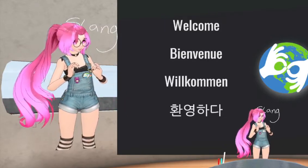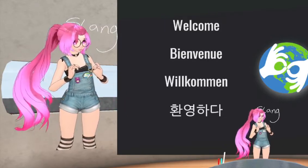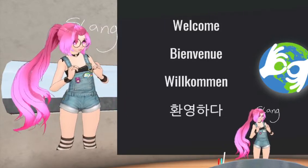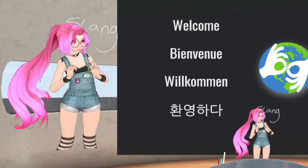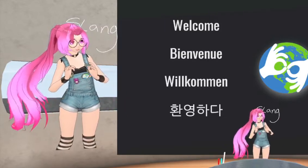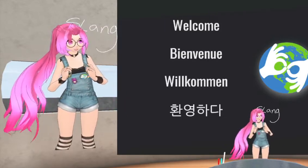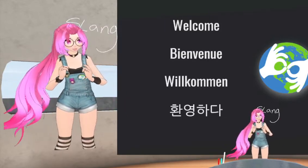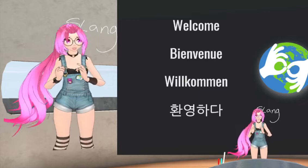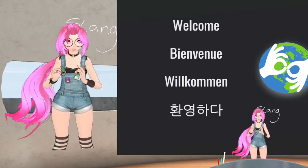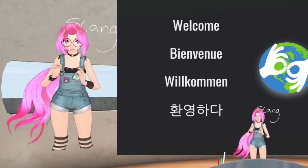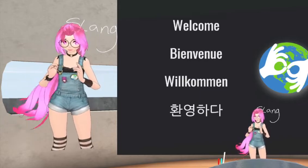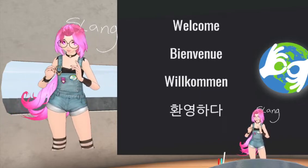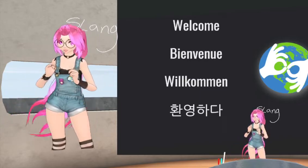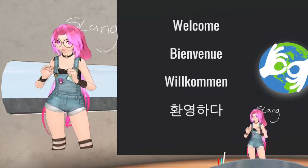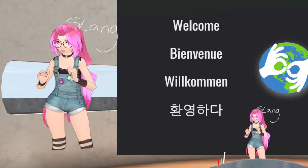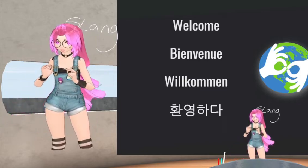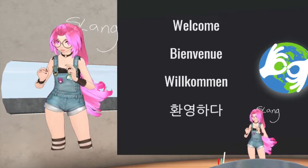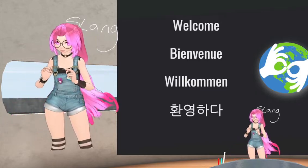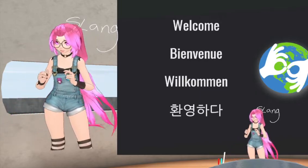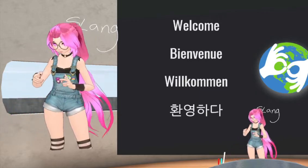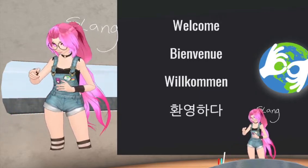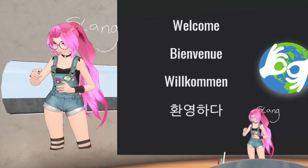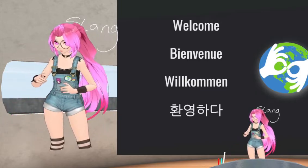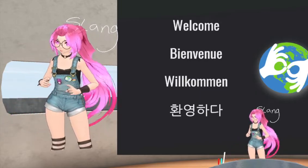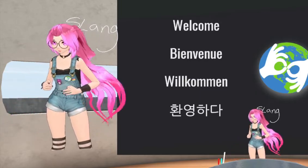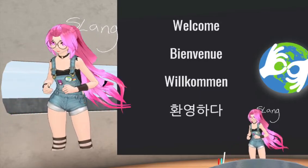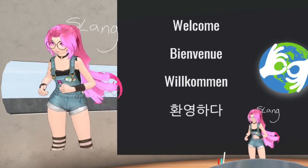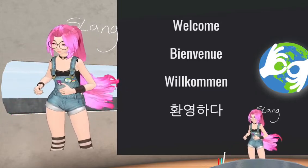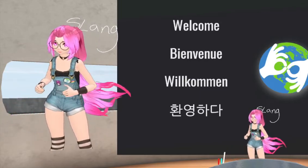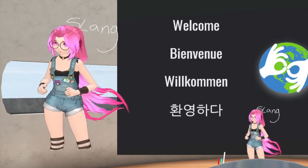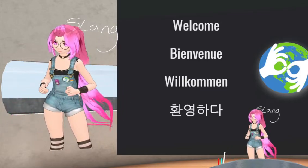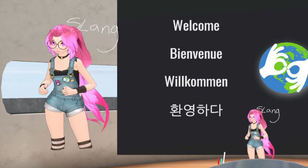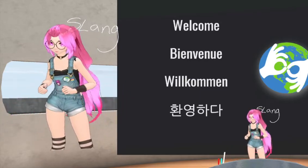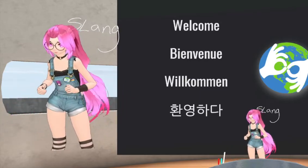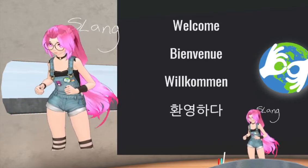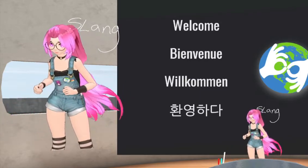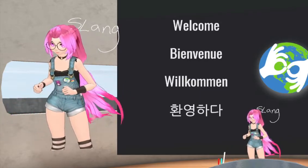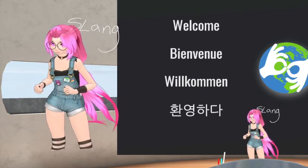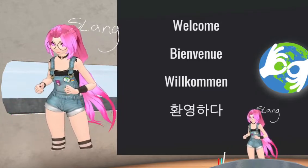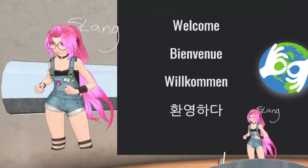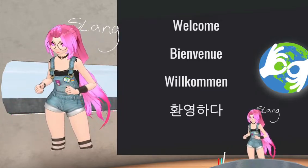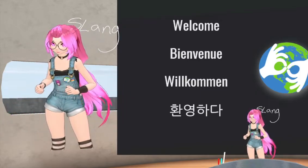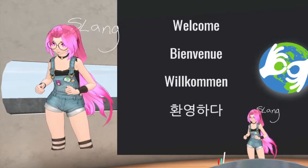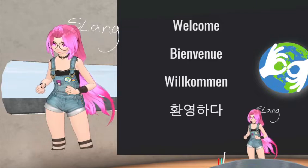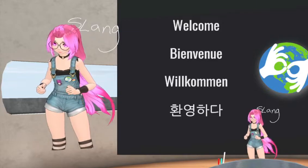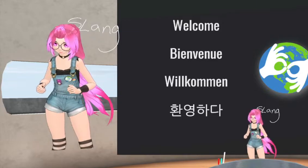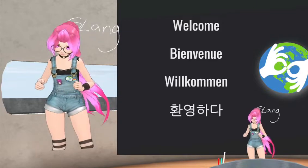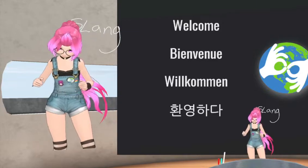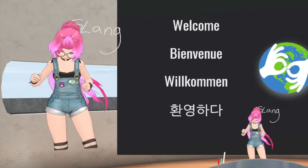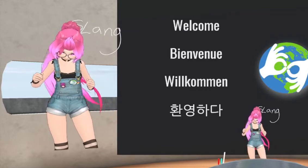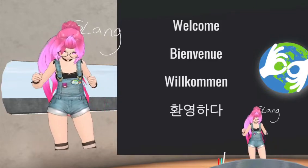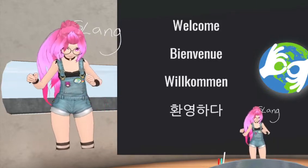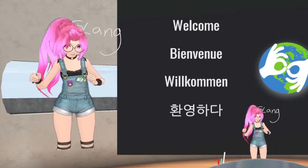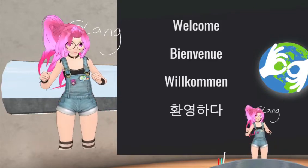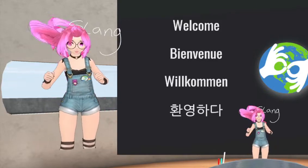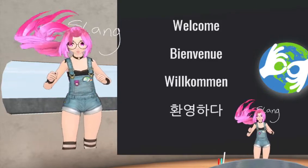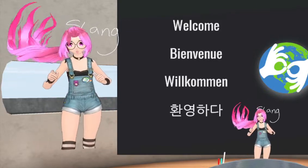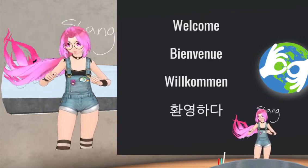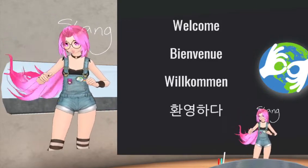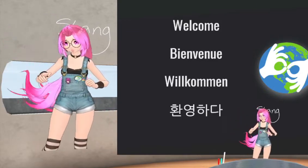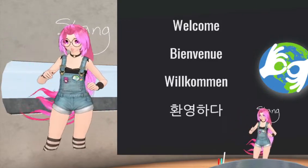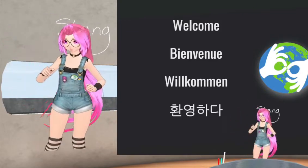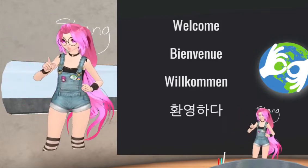think that's just a bit much. But if you're talking with somebody and you're on the topic of deafness and you come to the